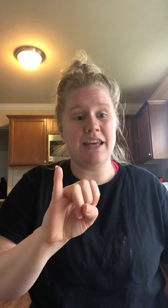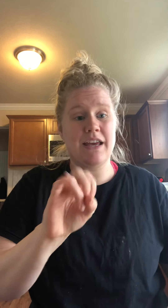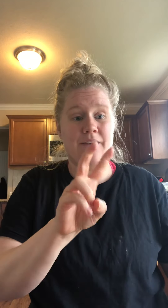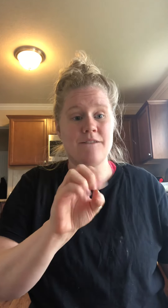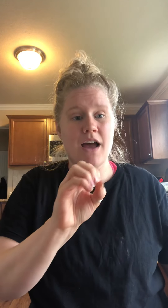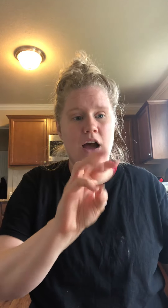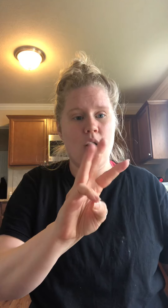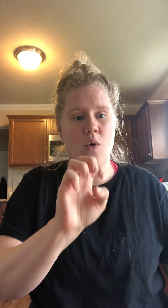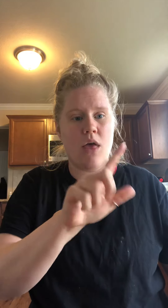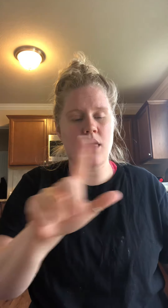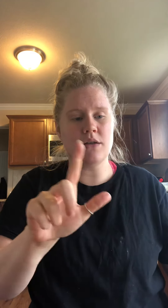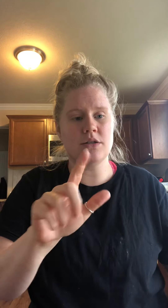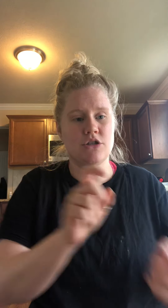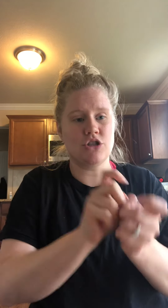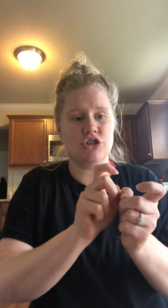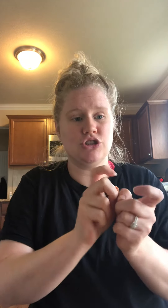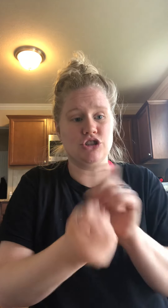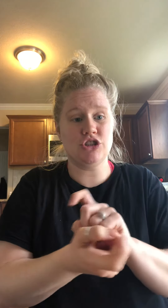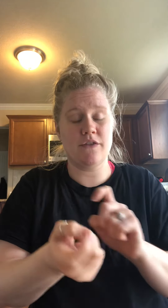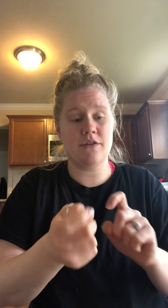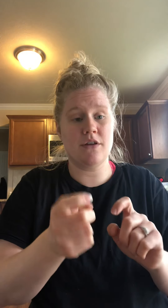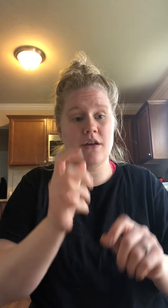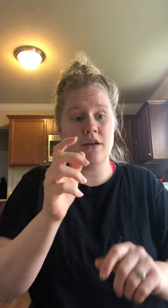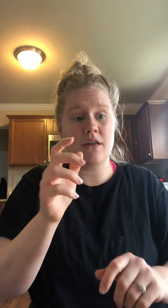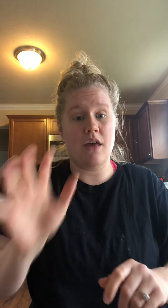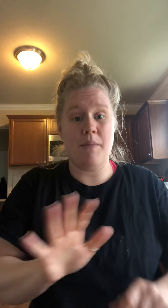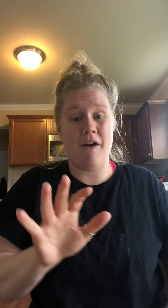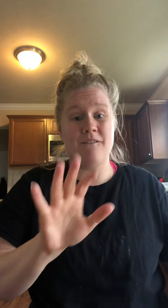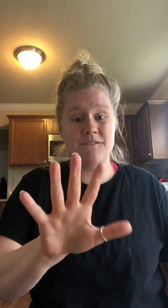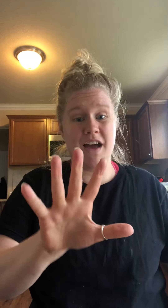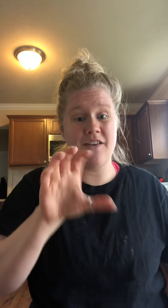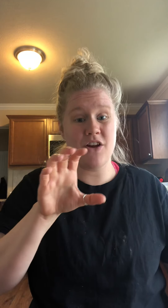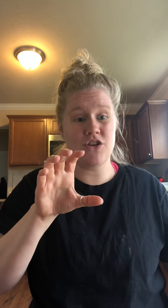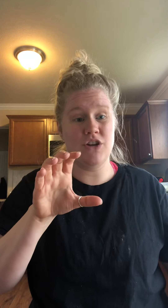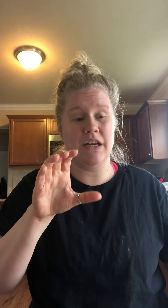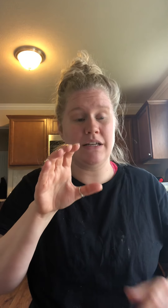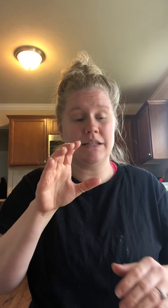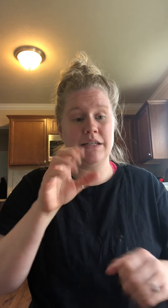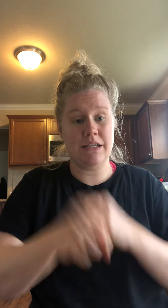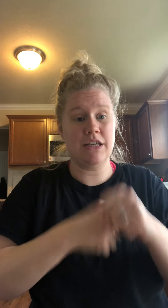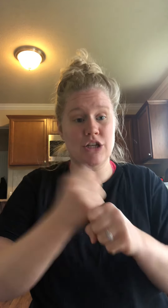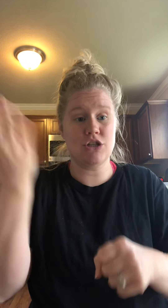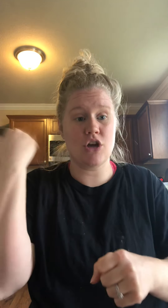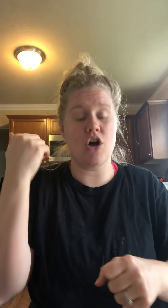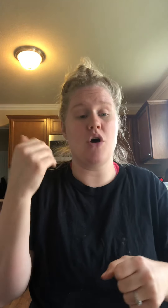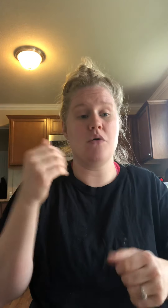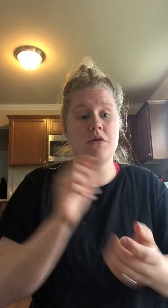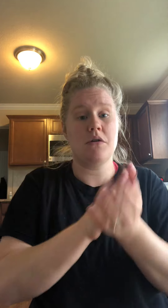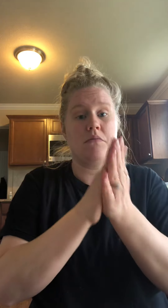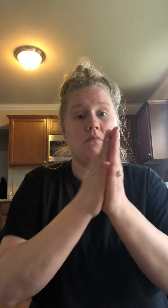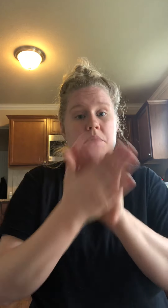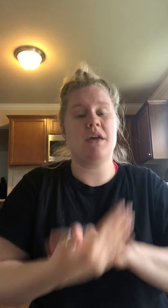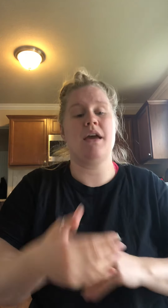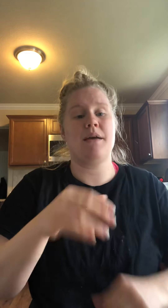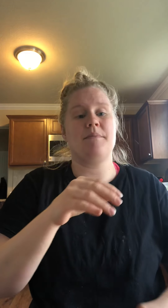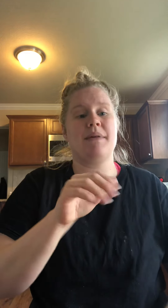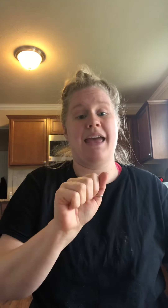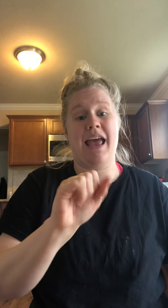Vowel Shift about 500 years ago became I vowels. So this is sort of the broad